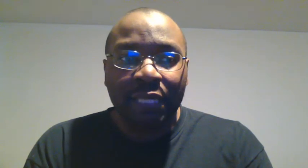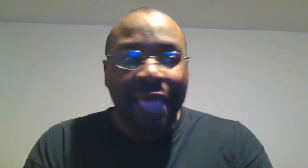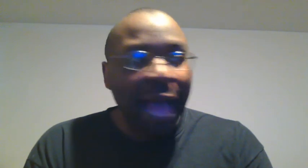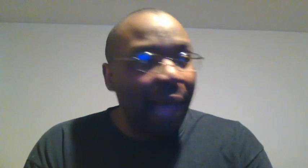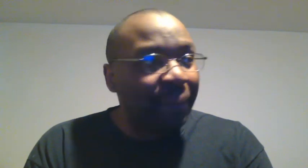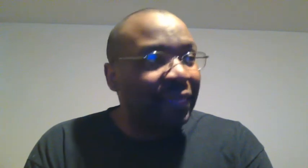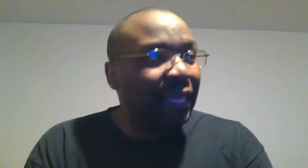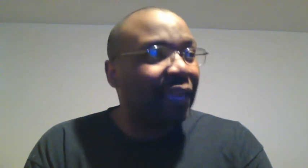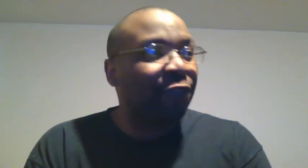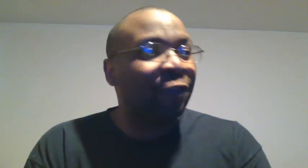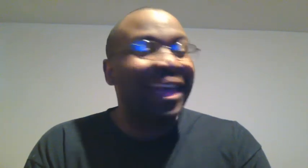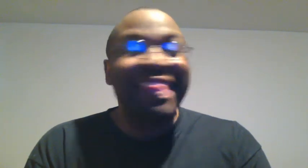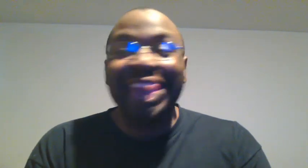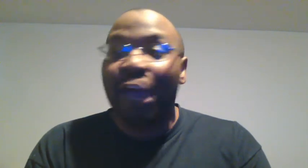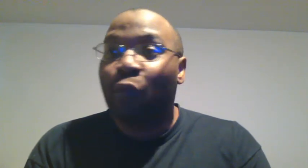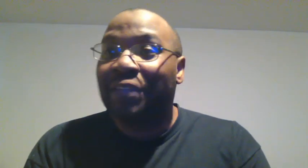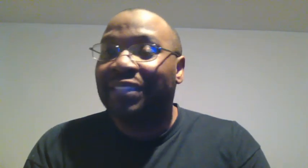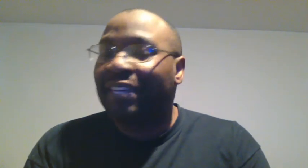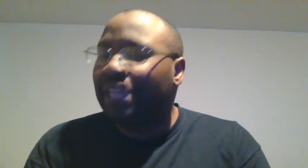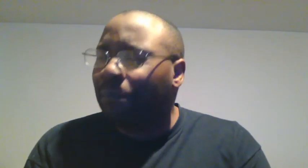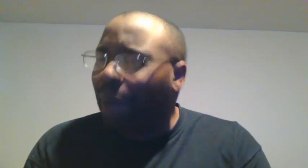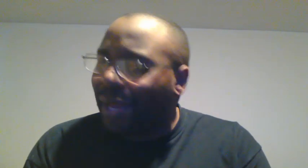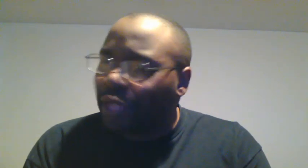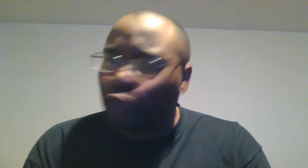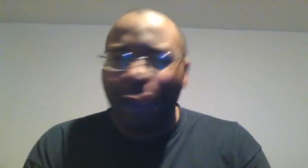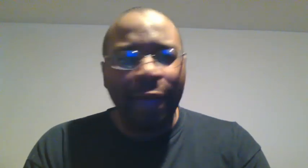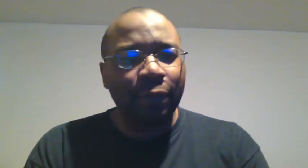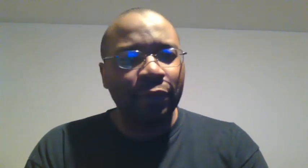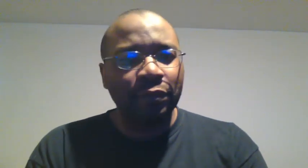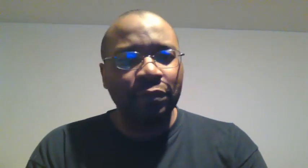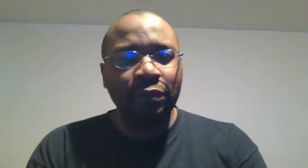I believe that was a demonic trap.